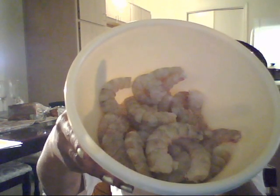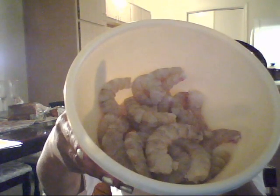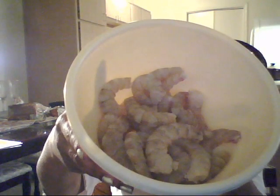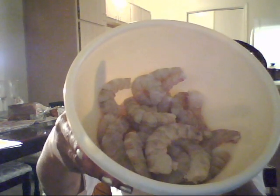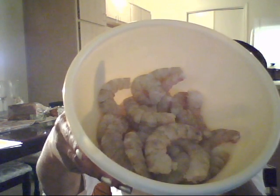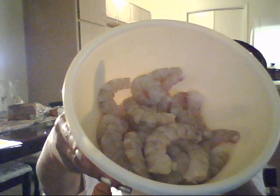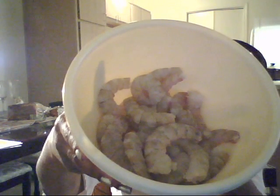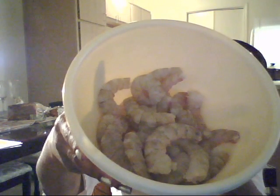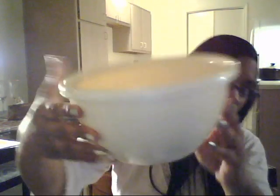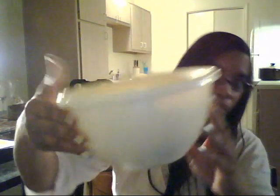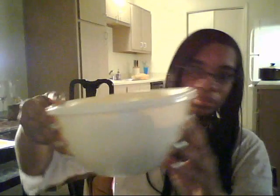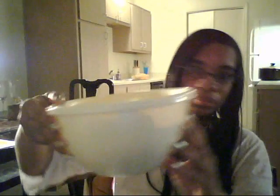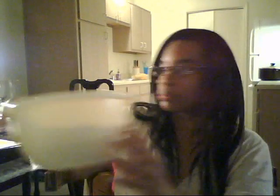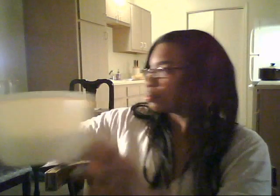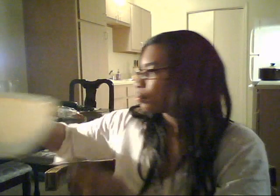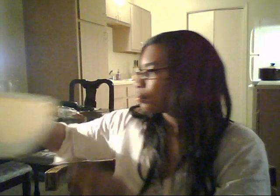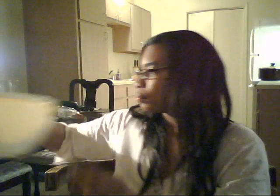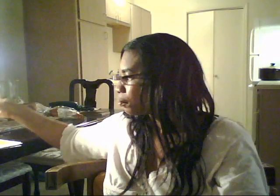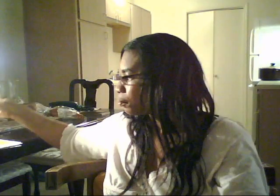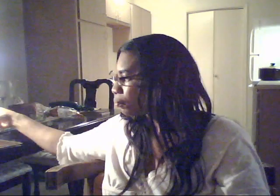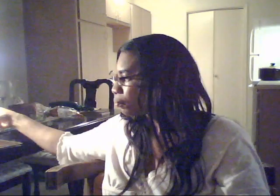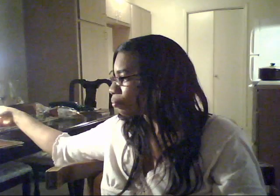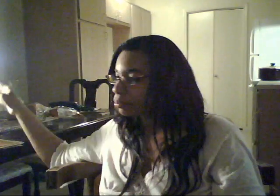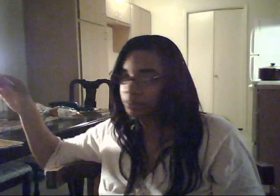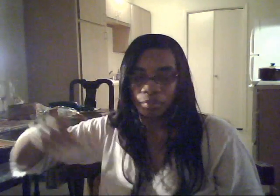I have a request, Your Honor. I wish to take a stand myself. Objection.